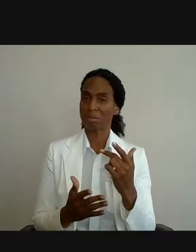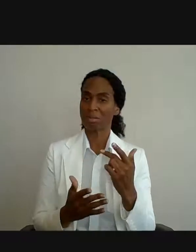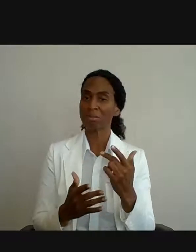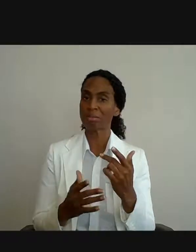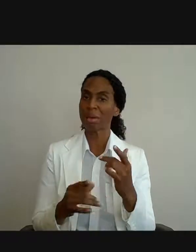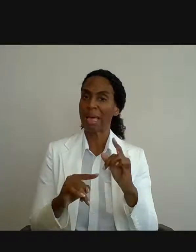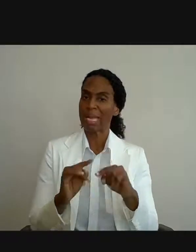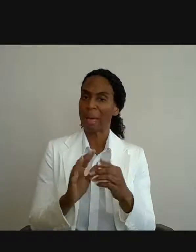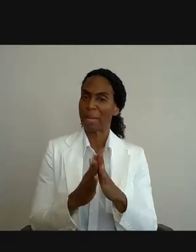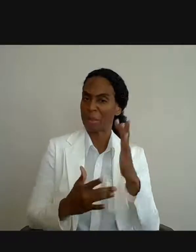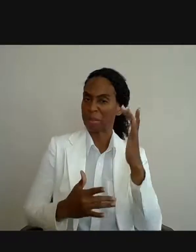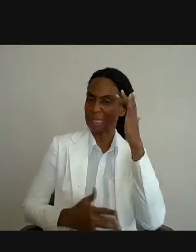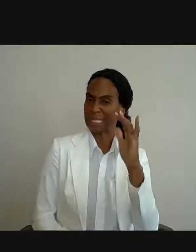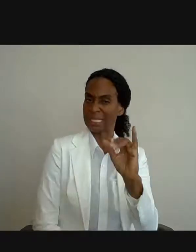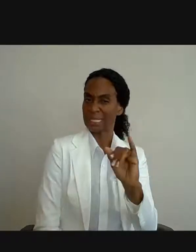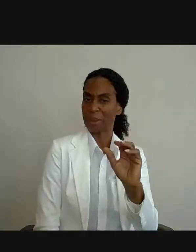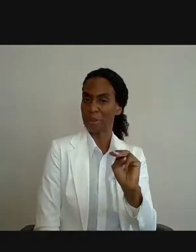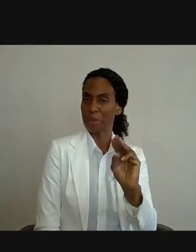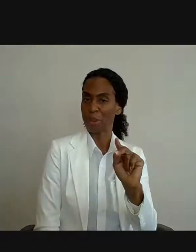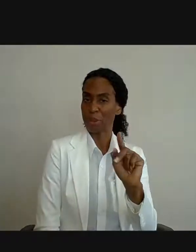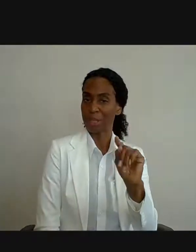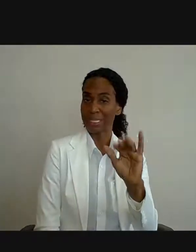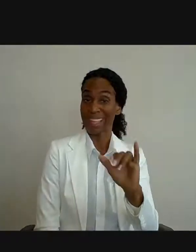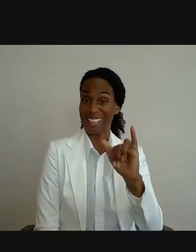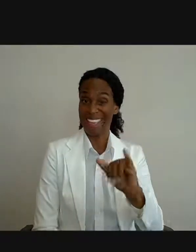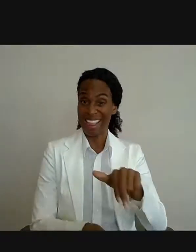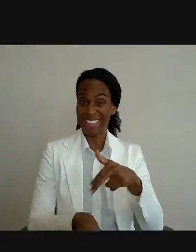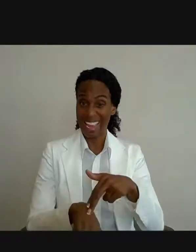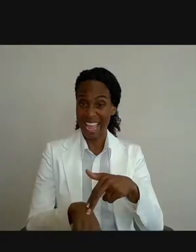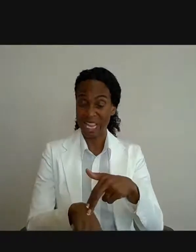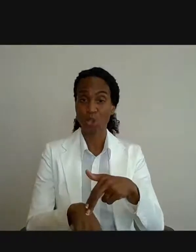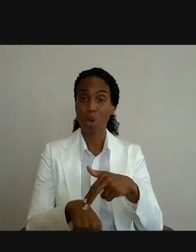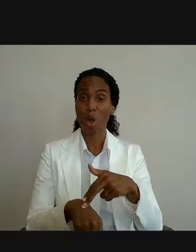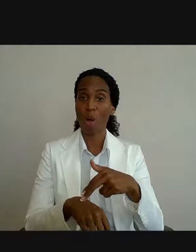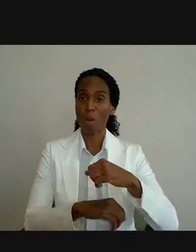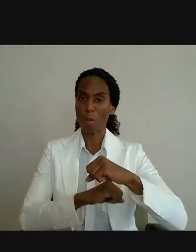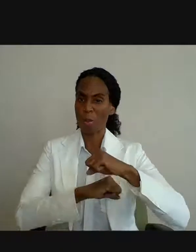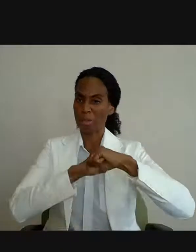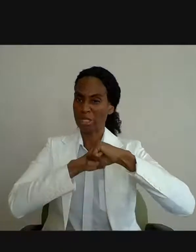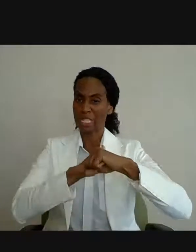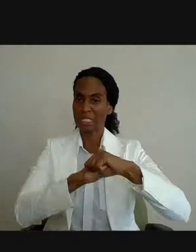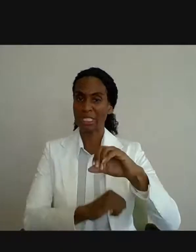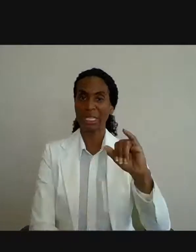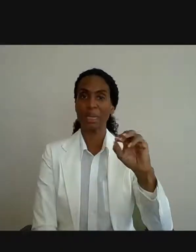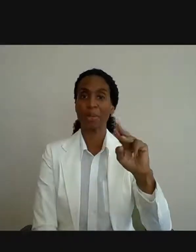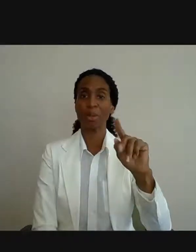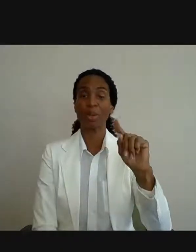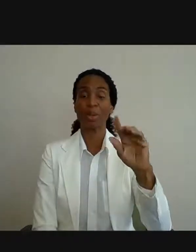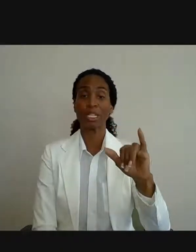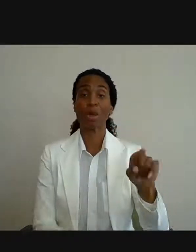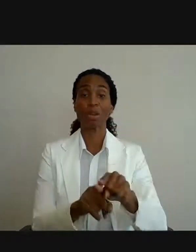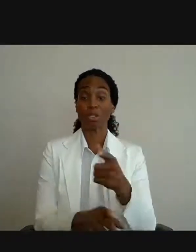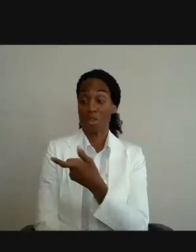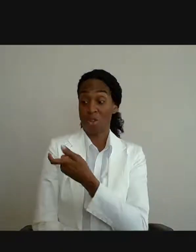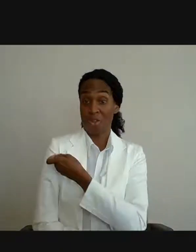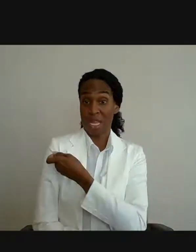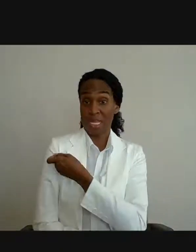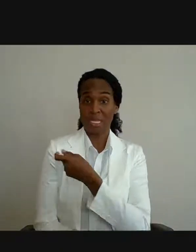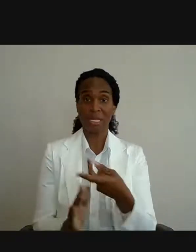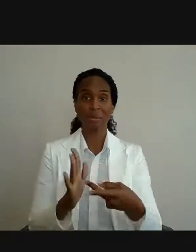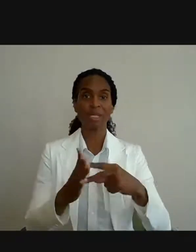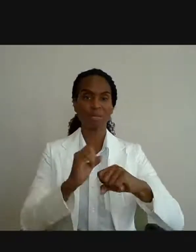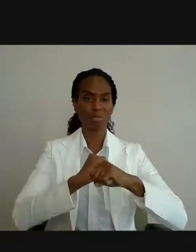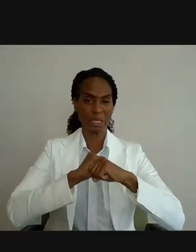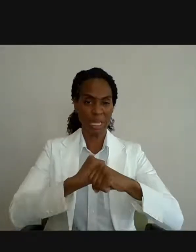that natural immunity from the disease, as well as the vaccination, give us protection. And